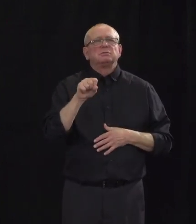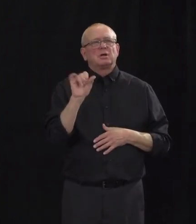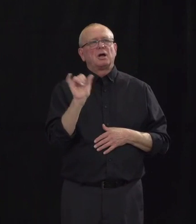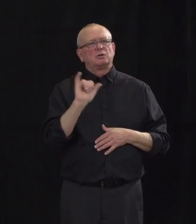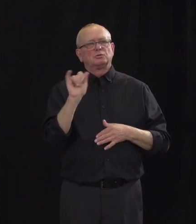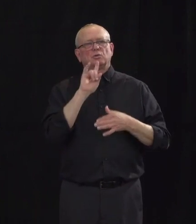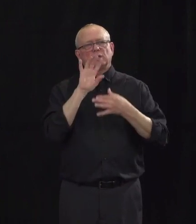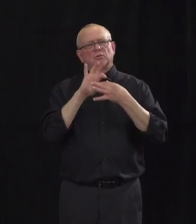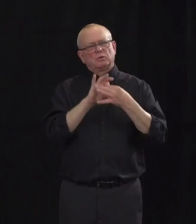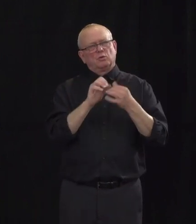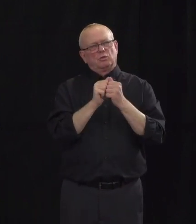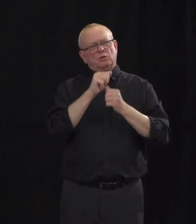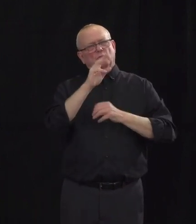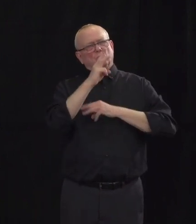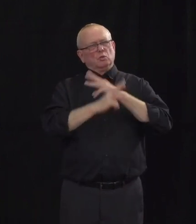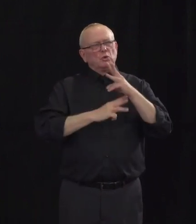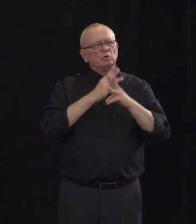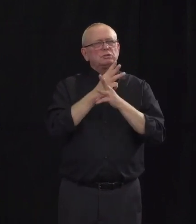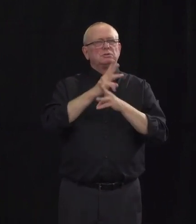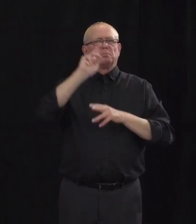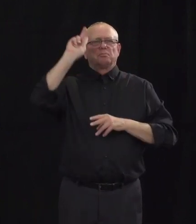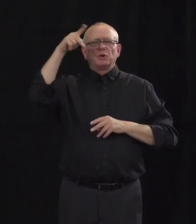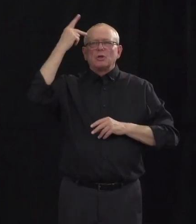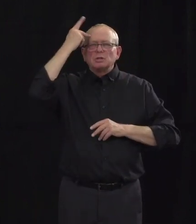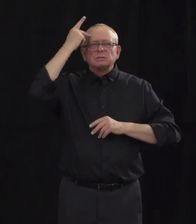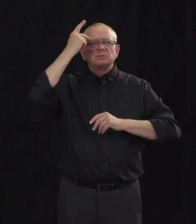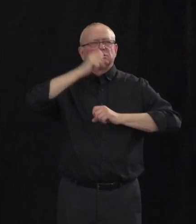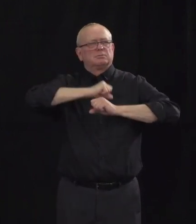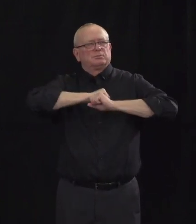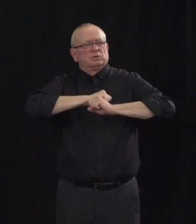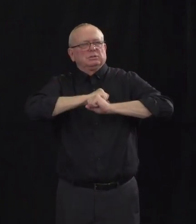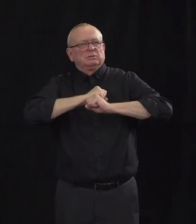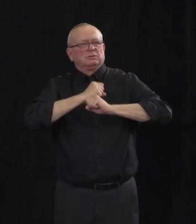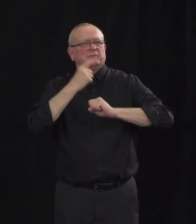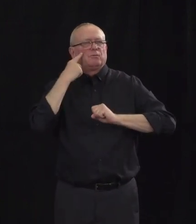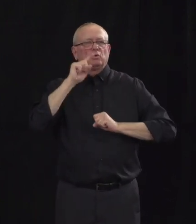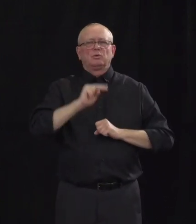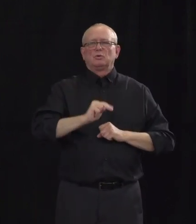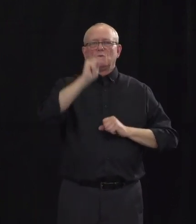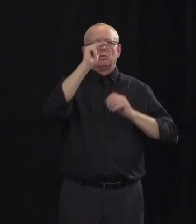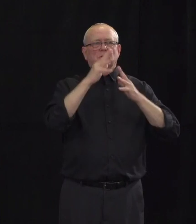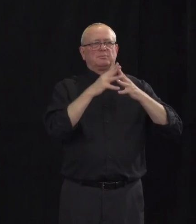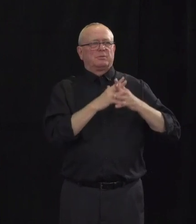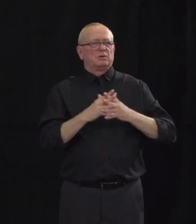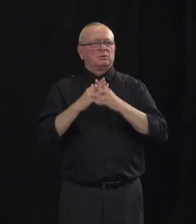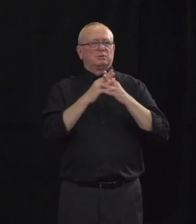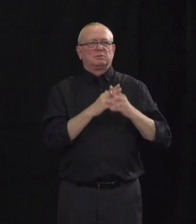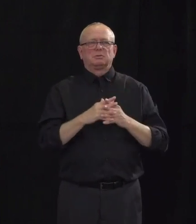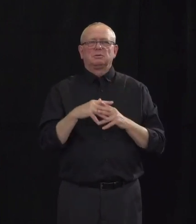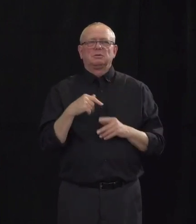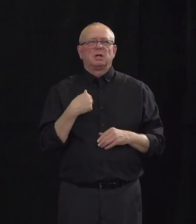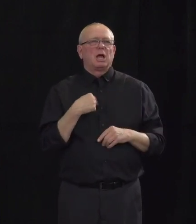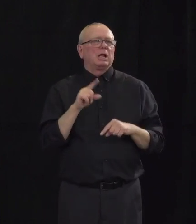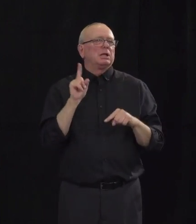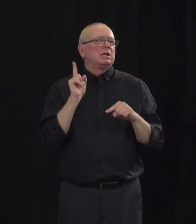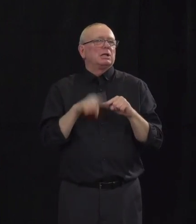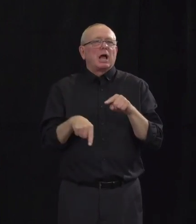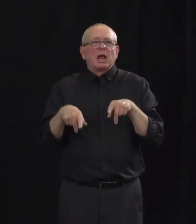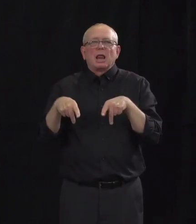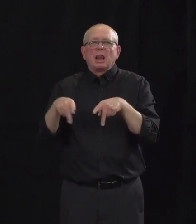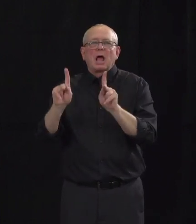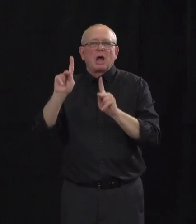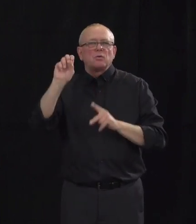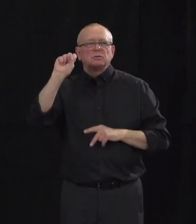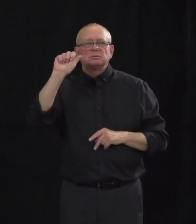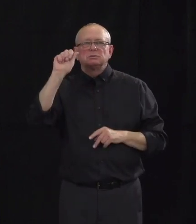vital security interests here in North America. We cannot allow the Saudis and Russians effectively